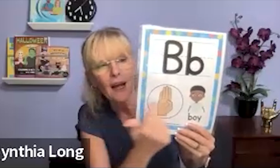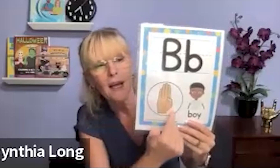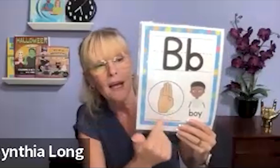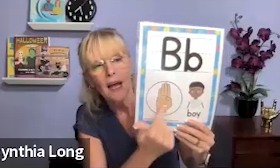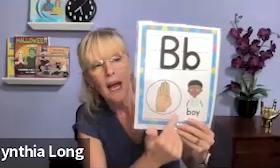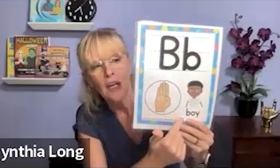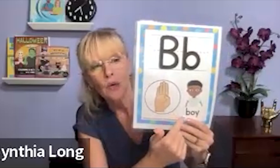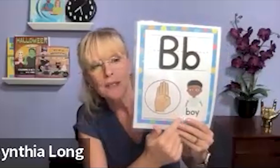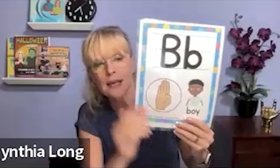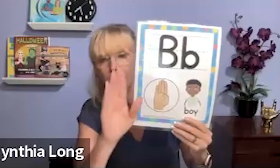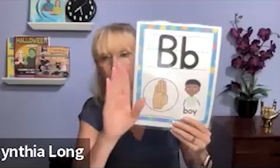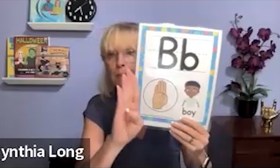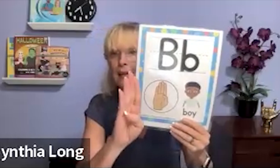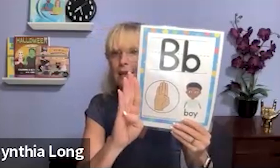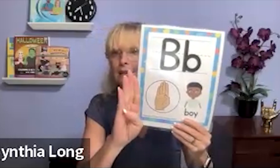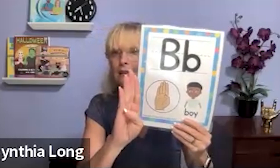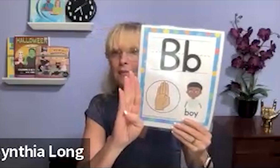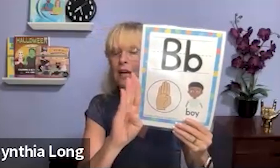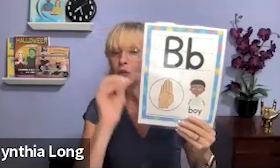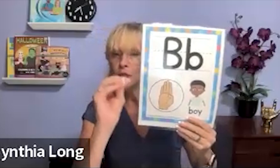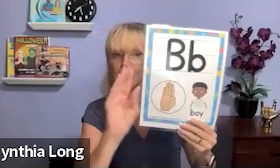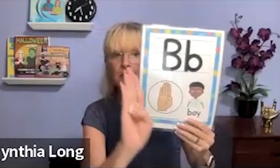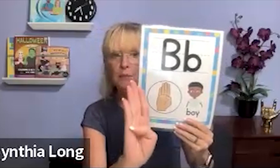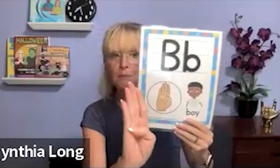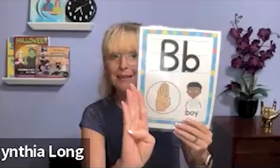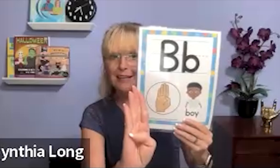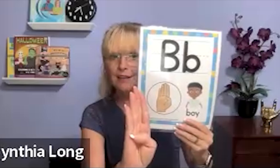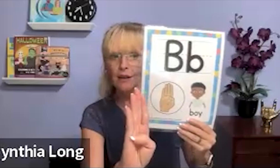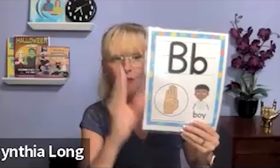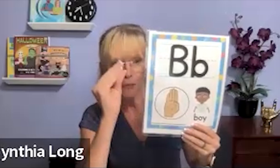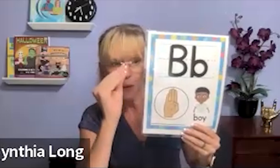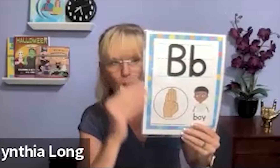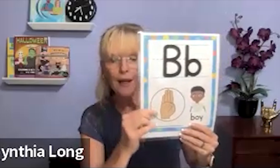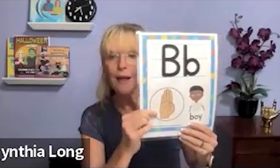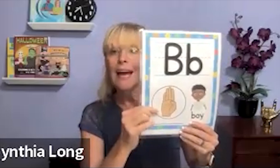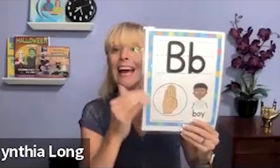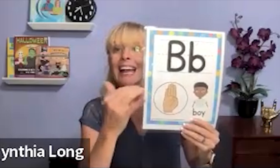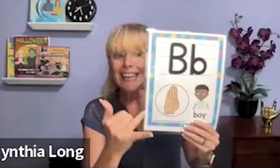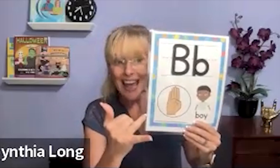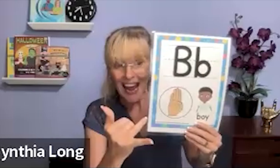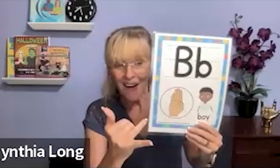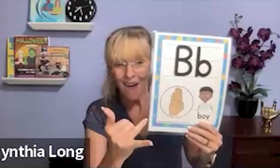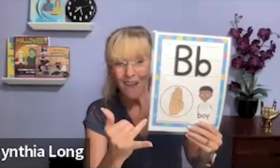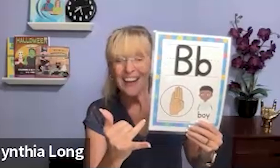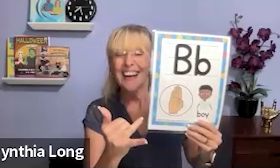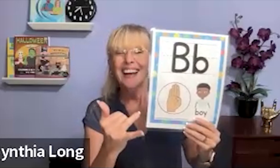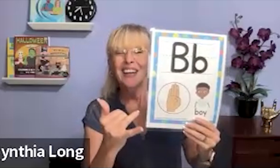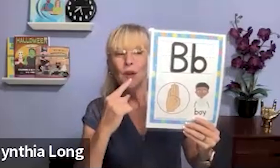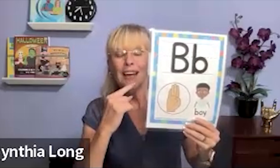day, and you would say B, and you're teaching them B for boy. Now you can